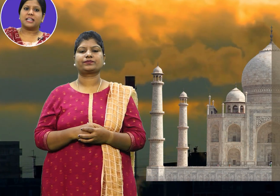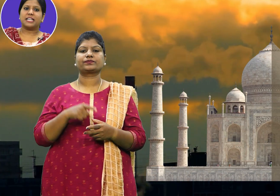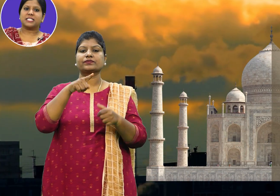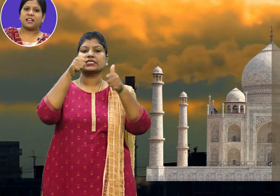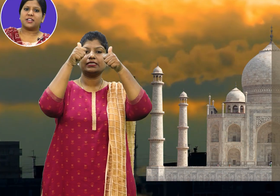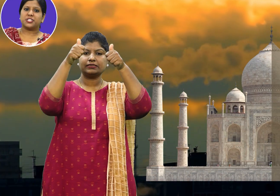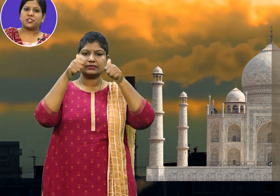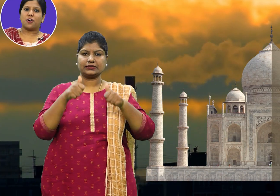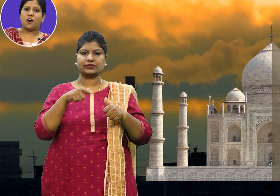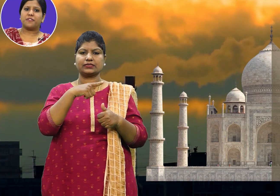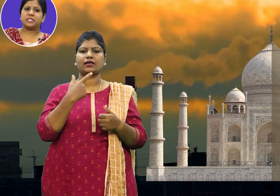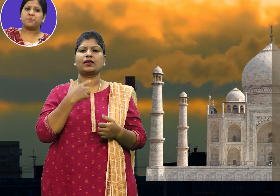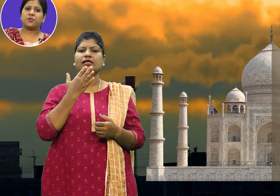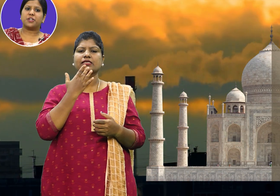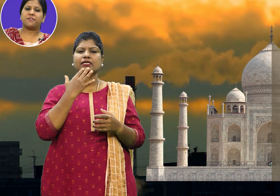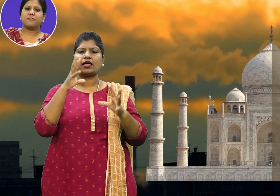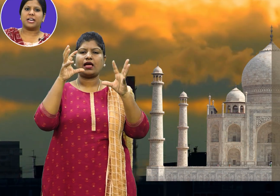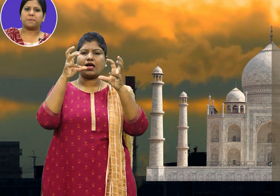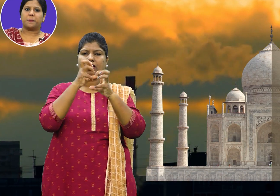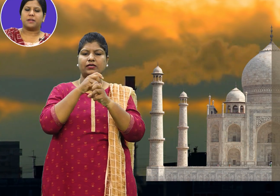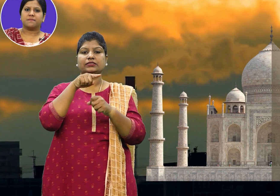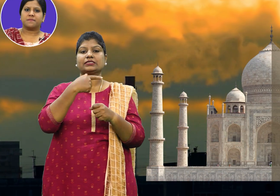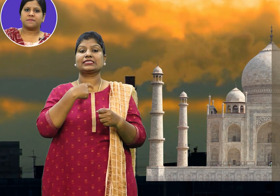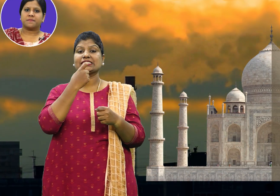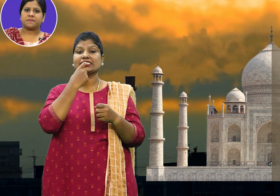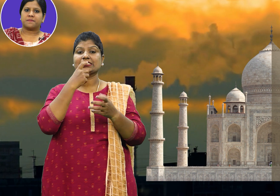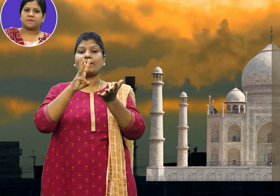resulting in discoloration of its beautiful white marble.